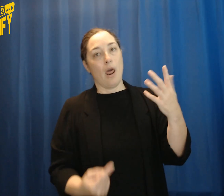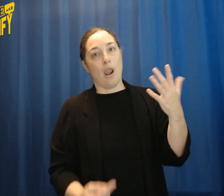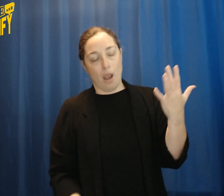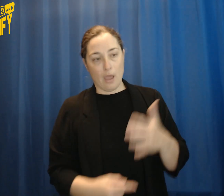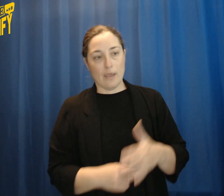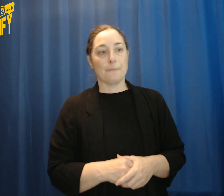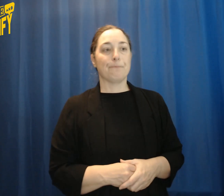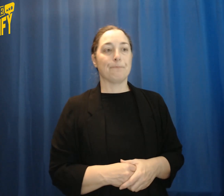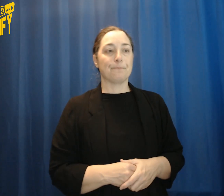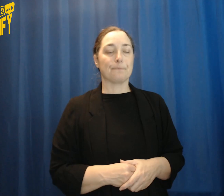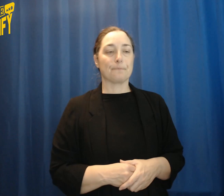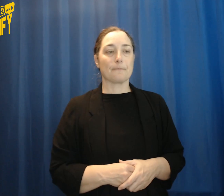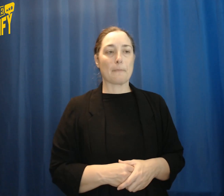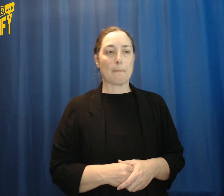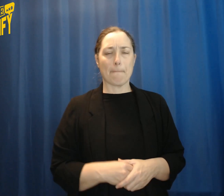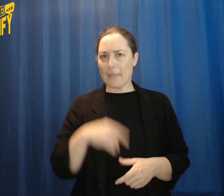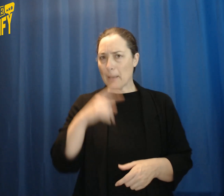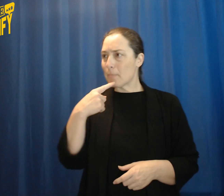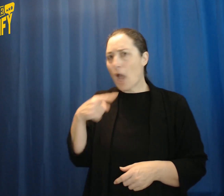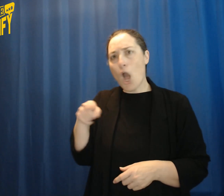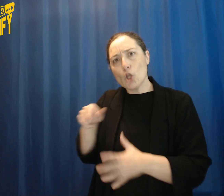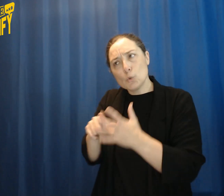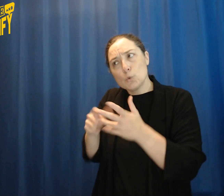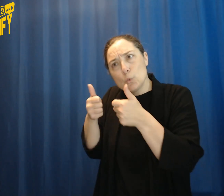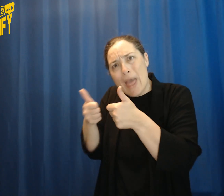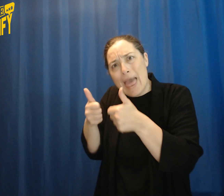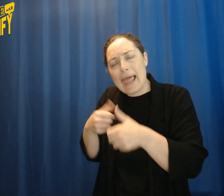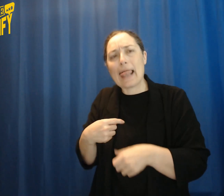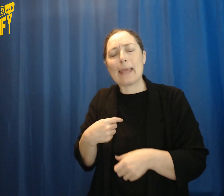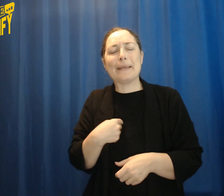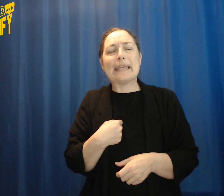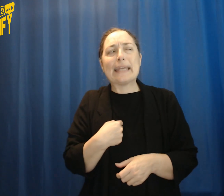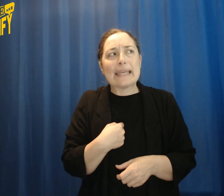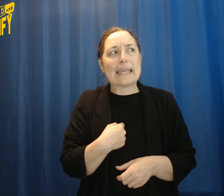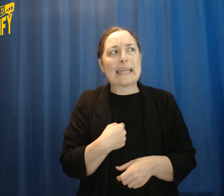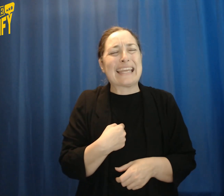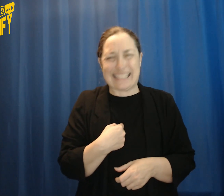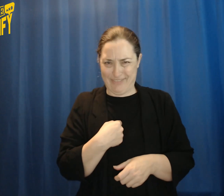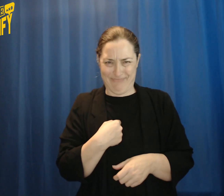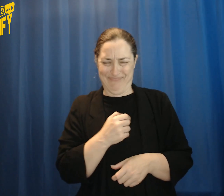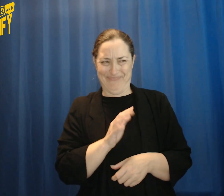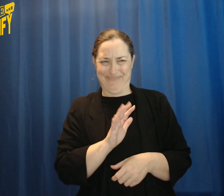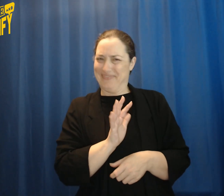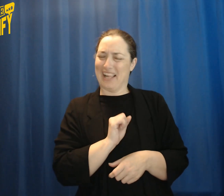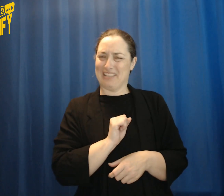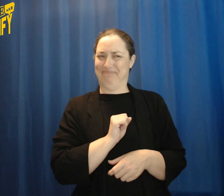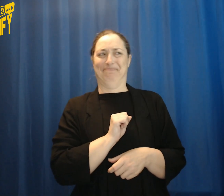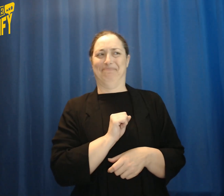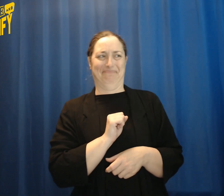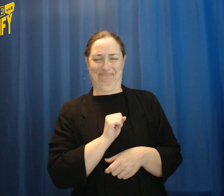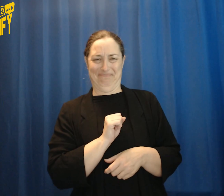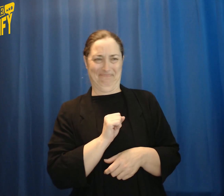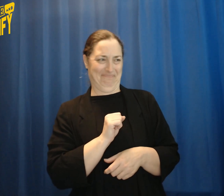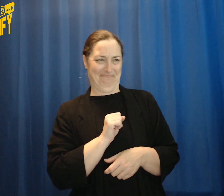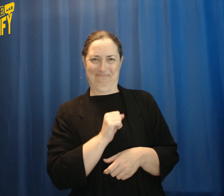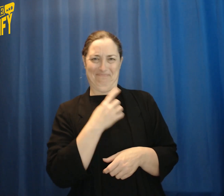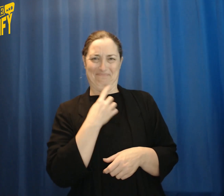say, "Oh, you do so well," and I'm like, I don't like when people say that because I don't think it's a very considered thing